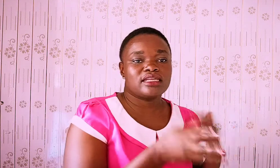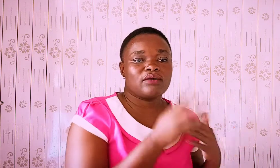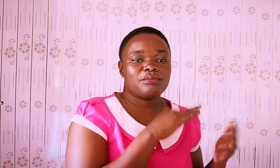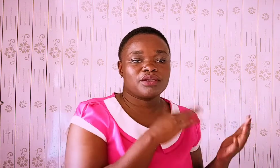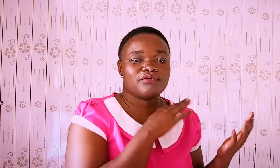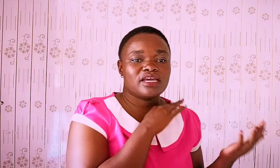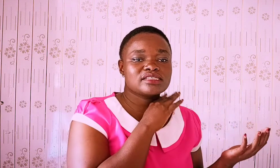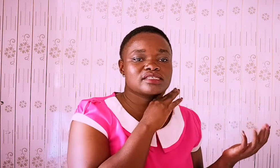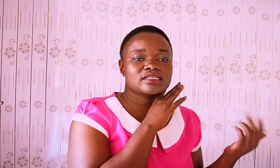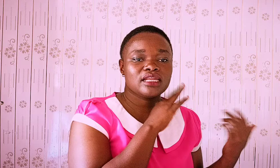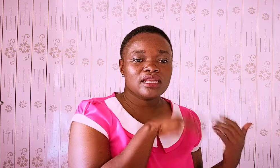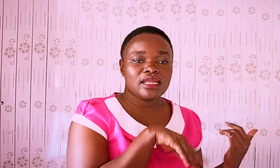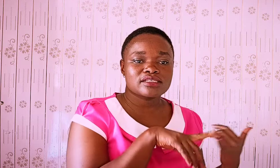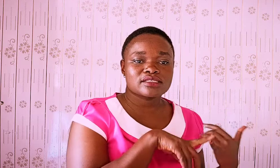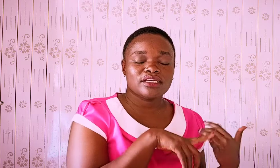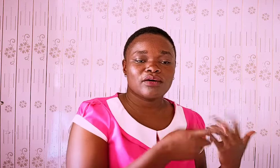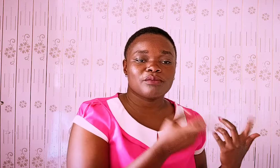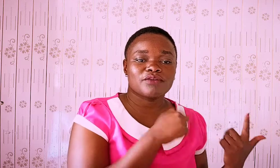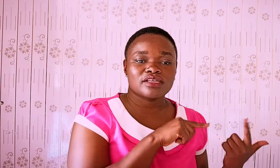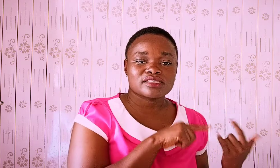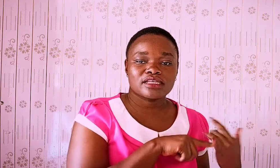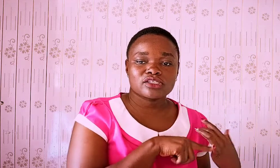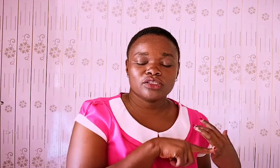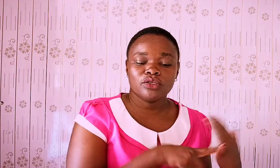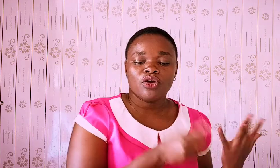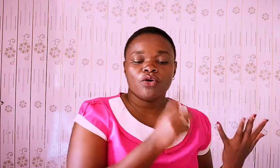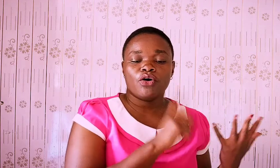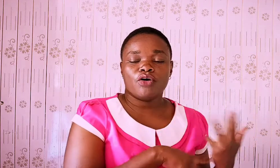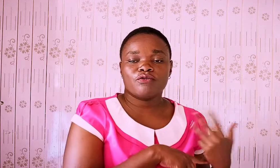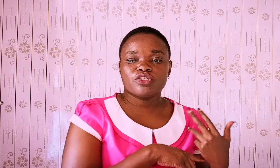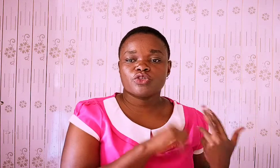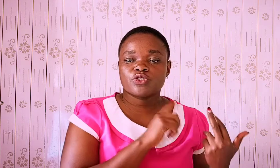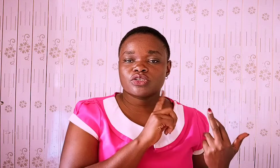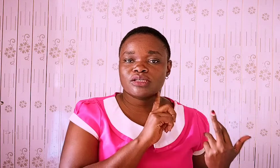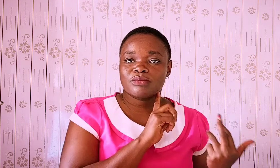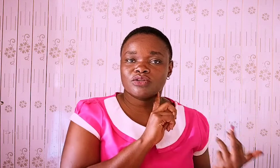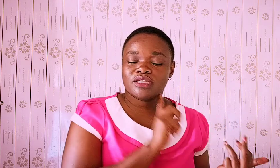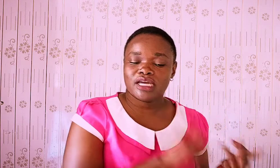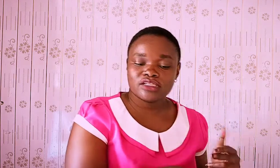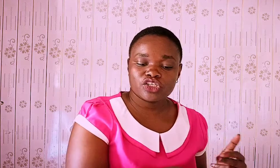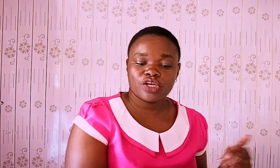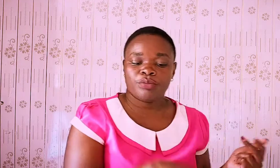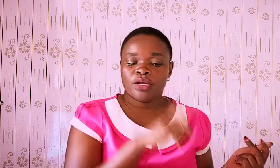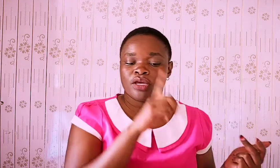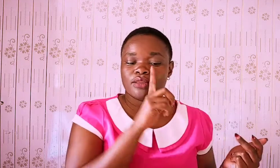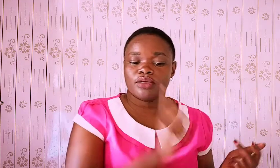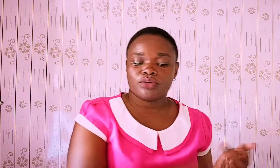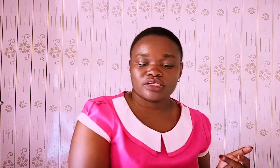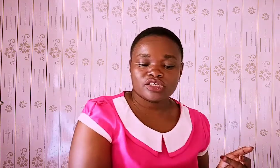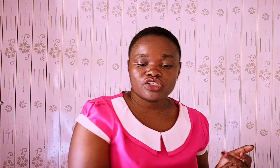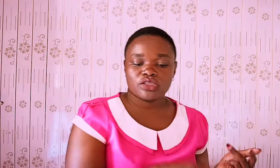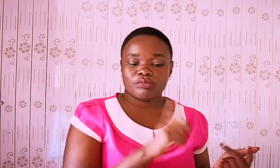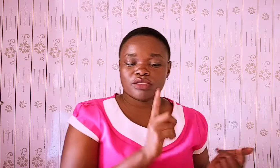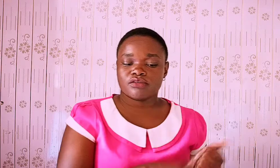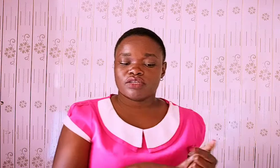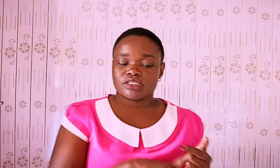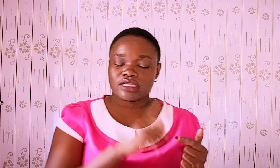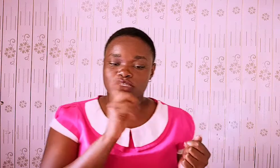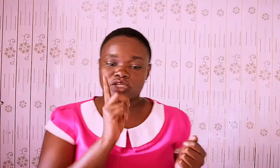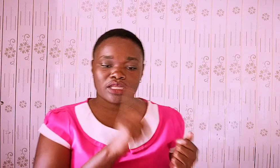our previous lesson, of which we talked about the hand shape, the orientation, the place of articulation, and